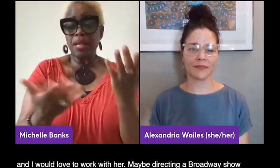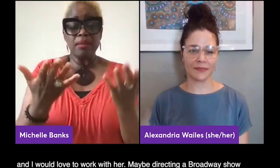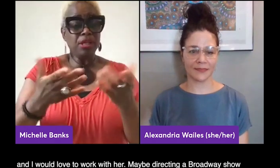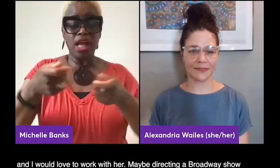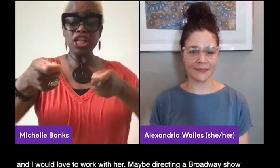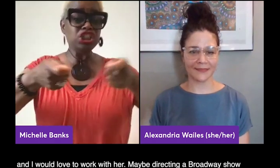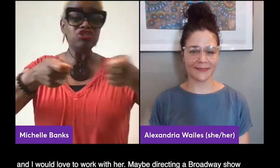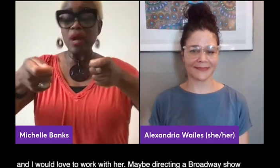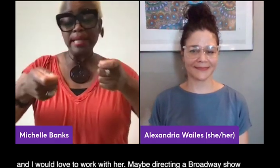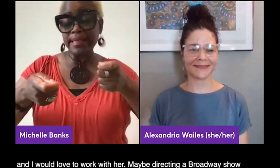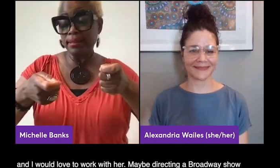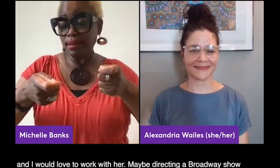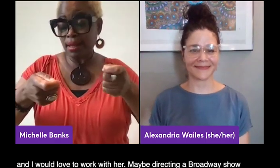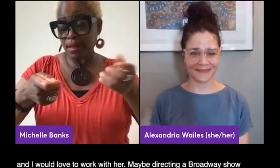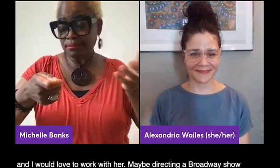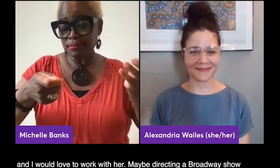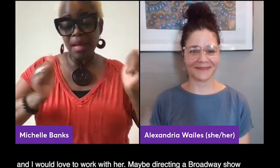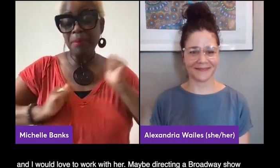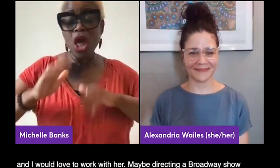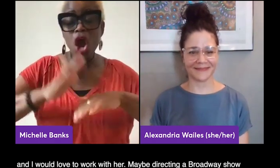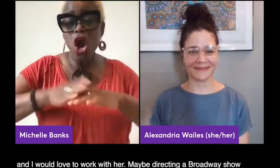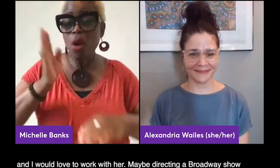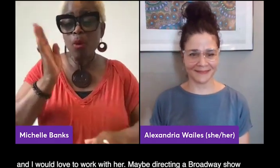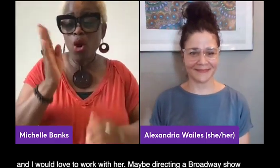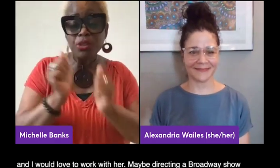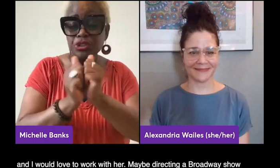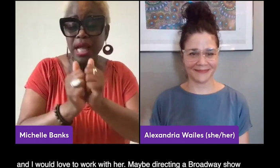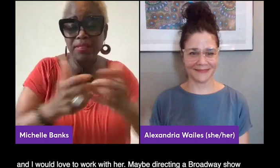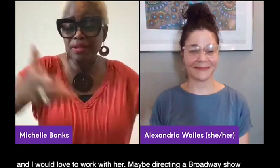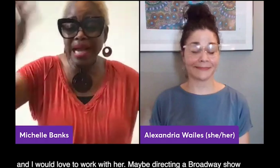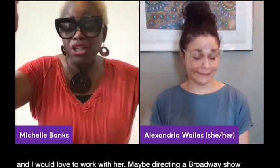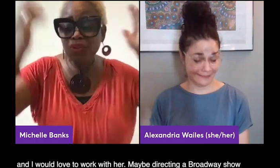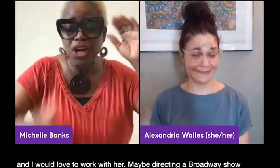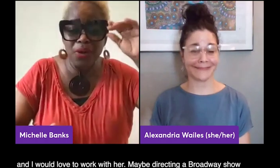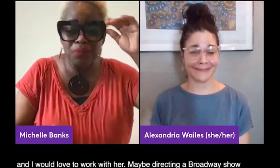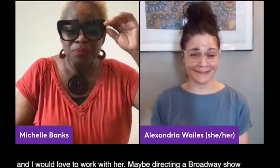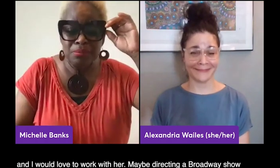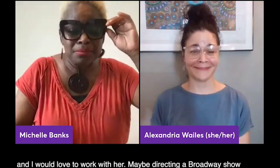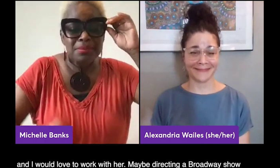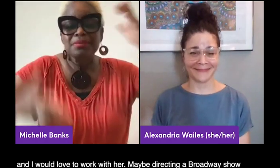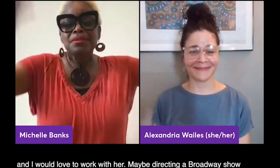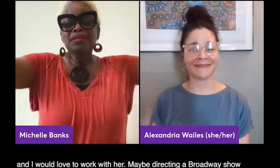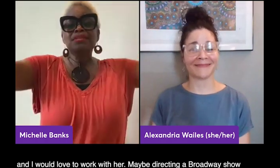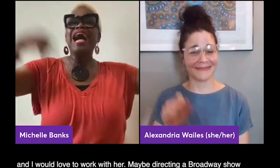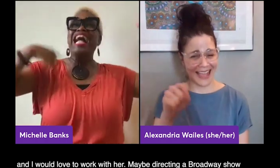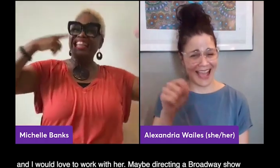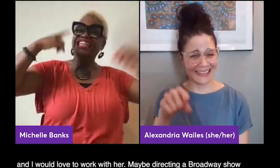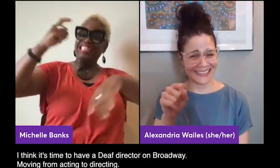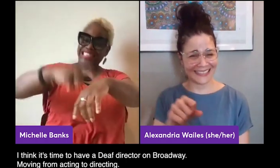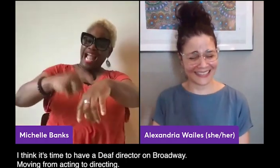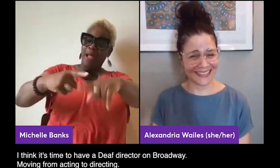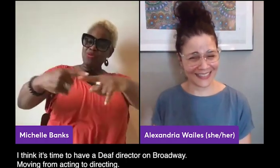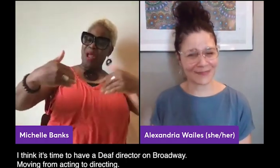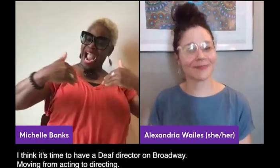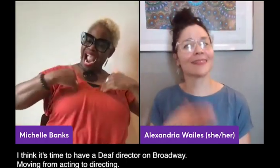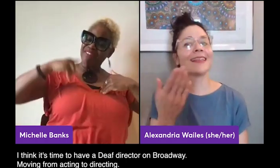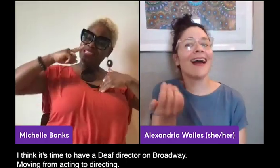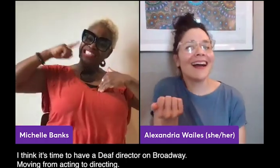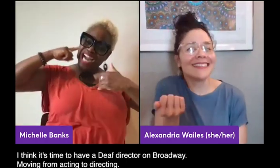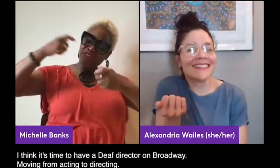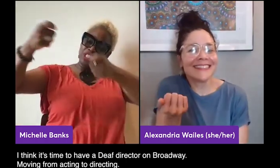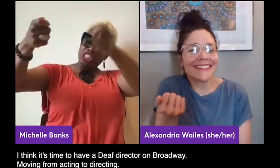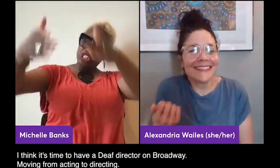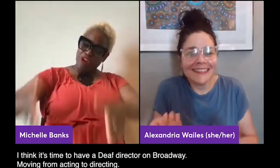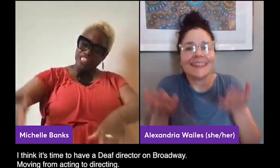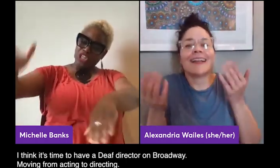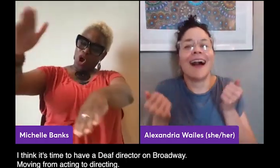And I would love to work with her. Maybe directing a Broadway show together, I don't know. Yes.